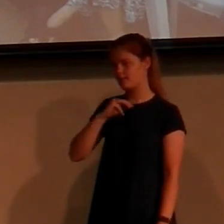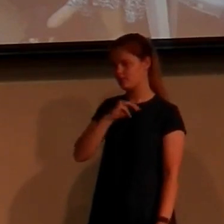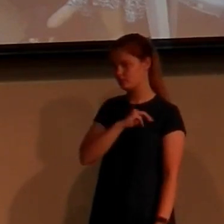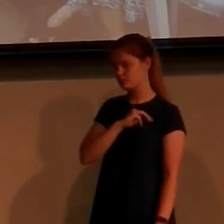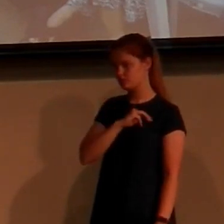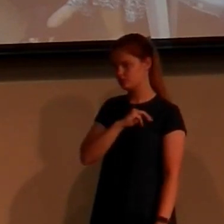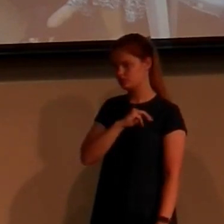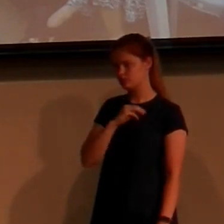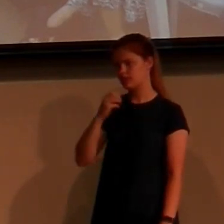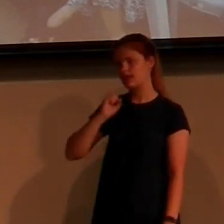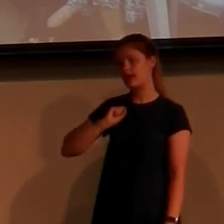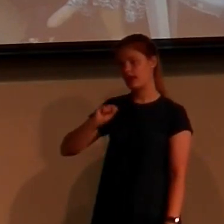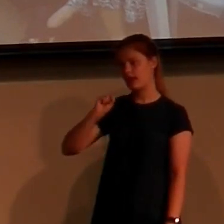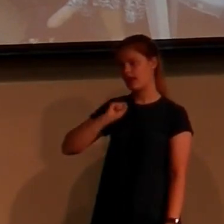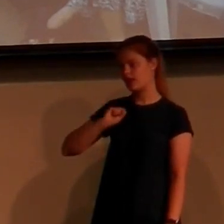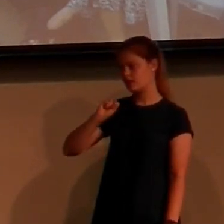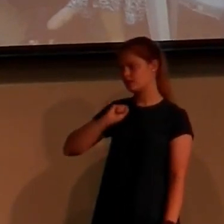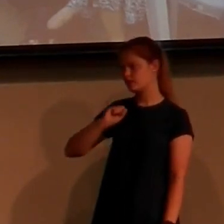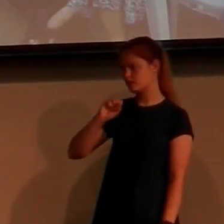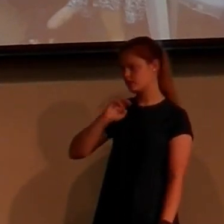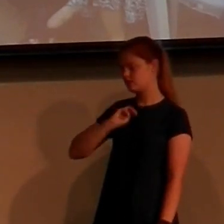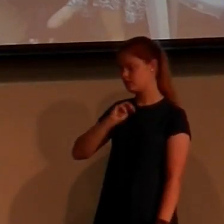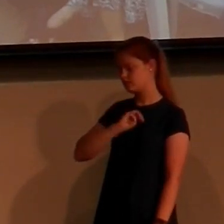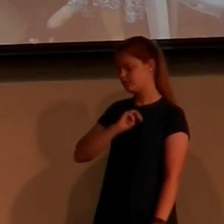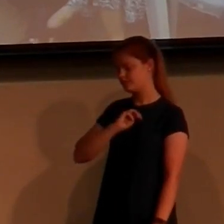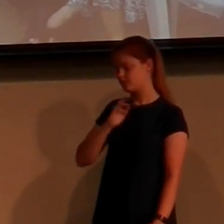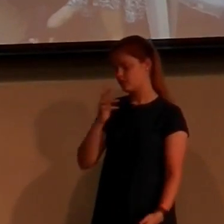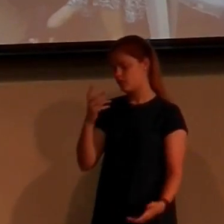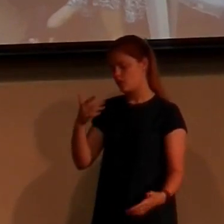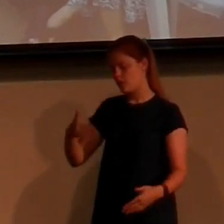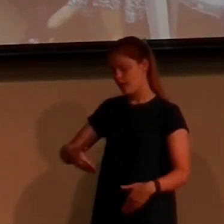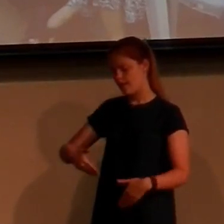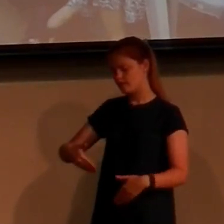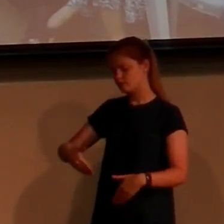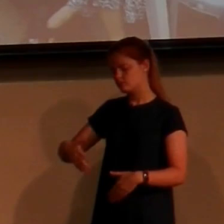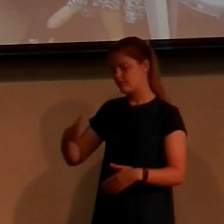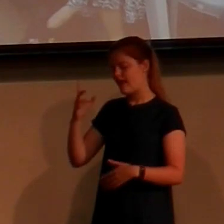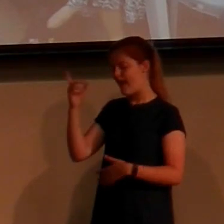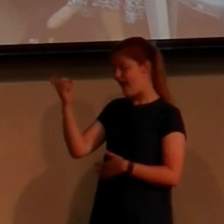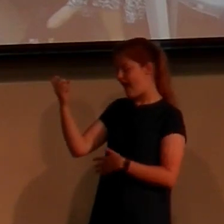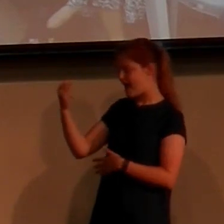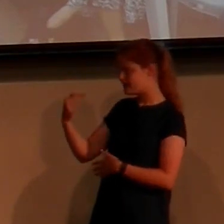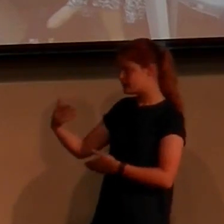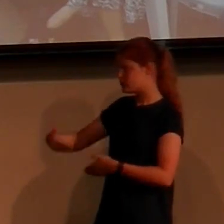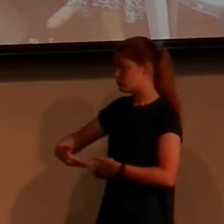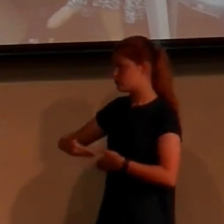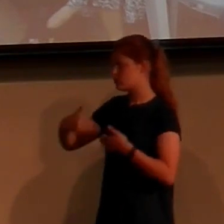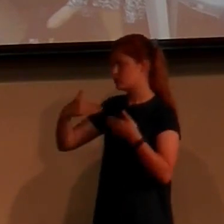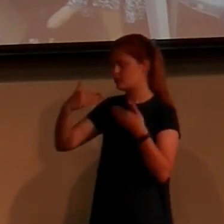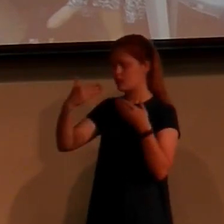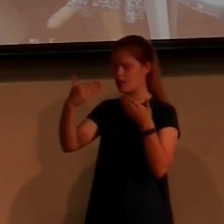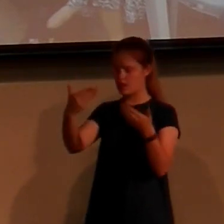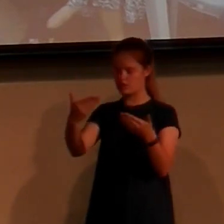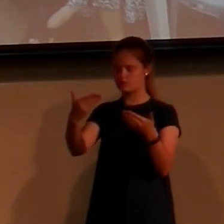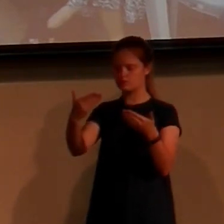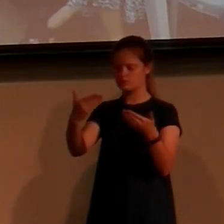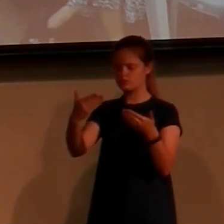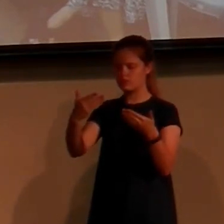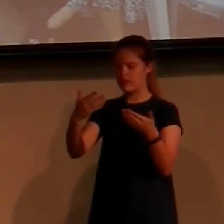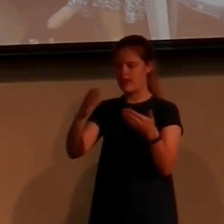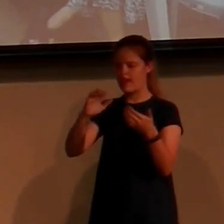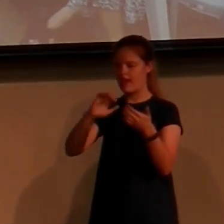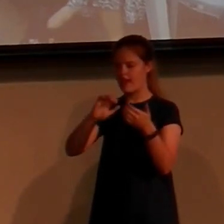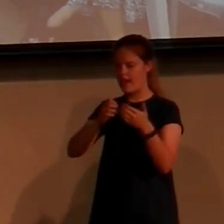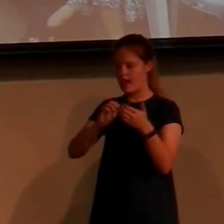asked to bring this subject to encourage the preachers to do evangelism